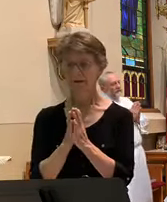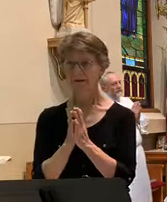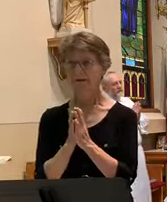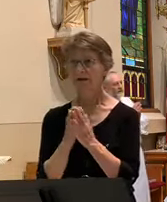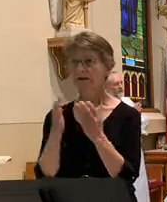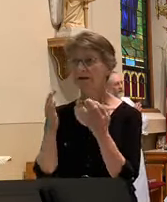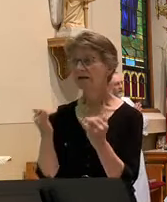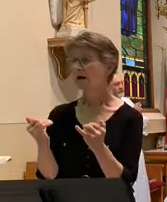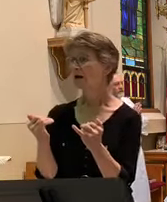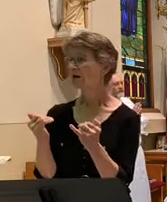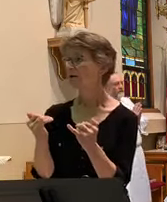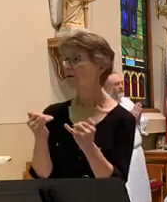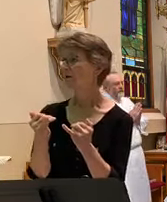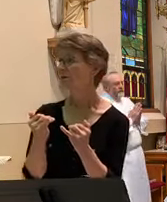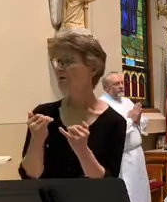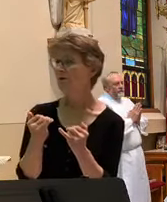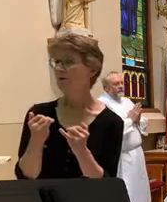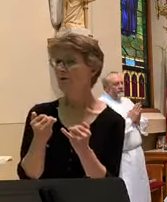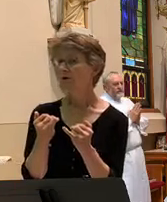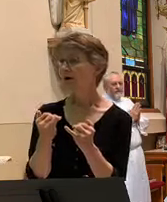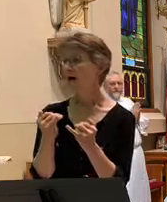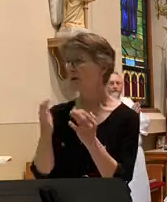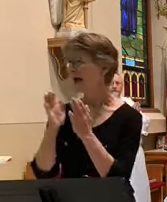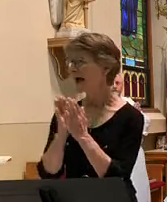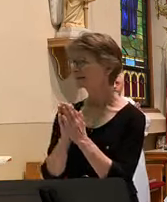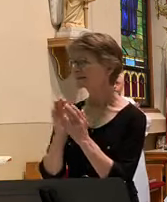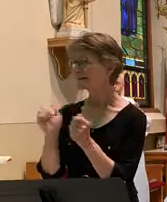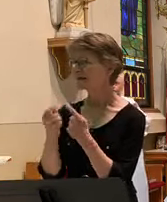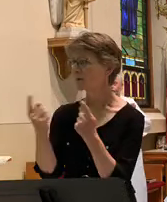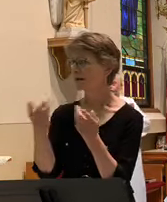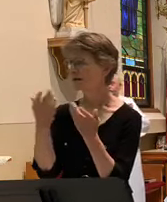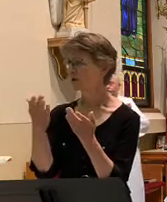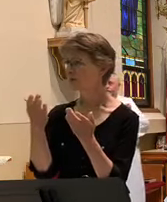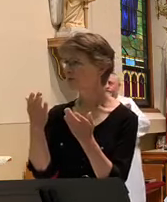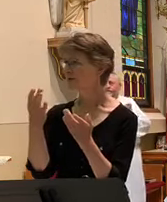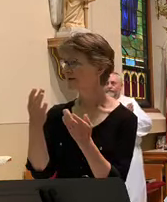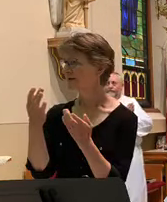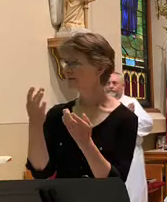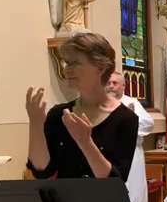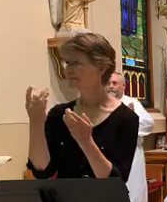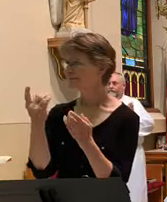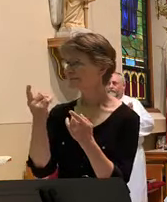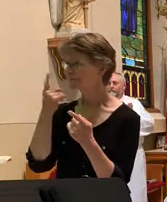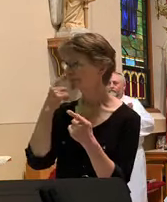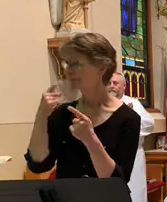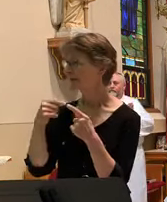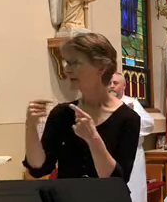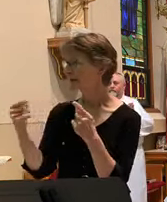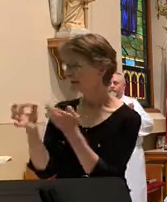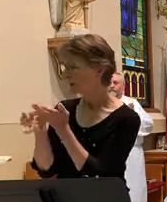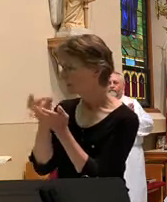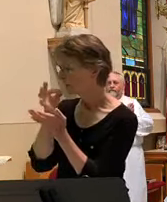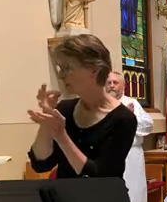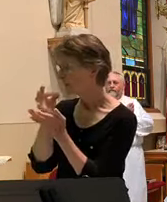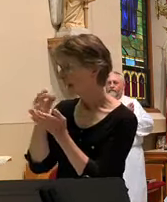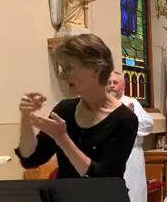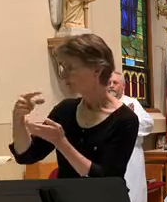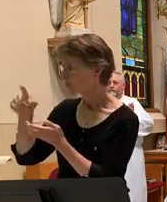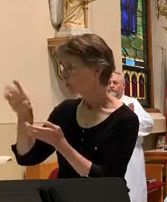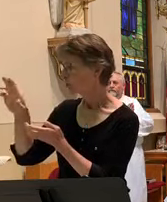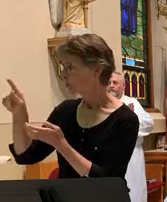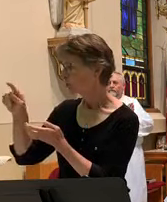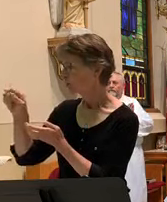As we enter into the liturgy of the Eucharist, if I can ask, is there anybody present here who, to receive Holy Communion, would be unable, because of gluten